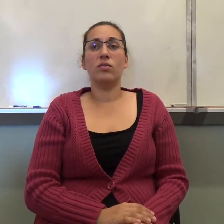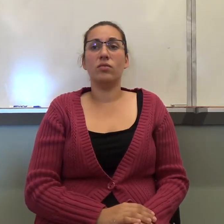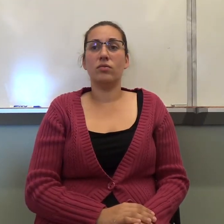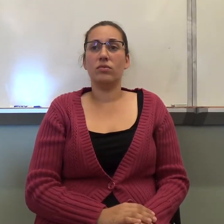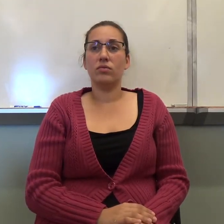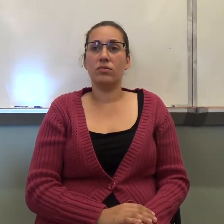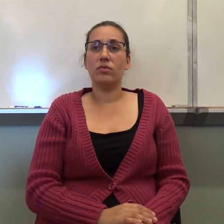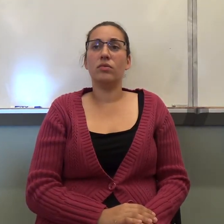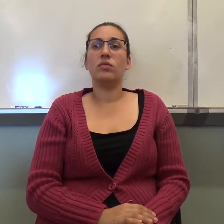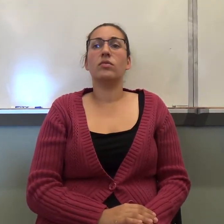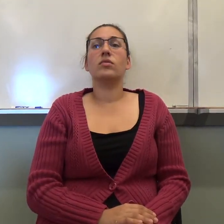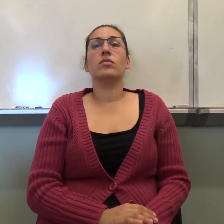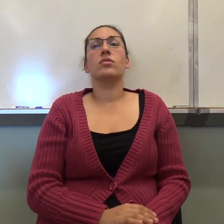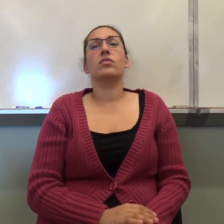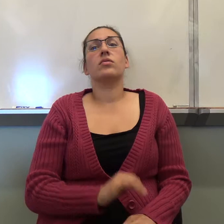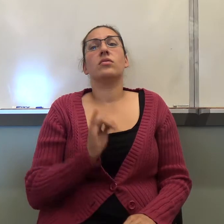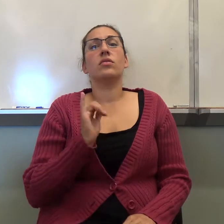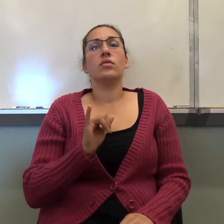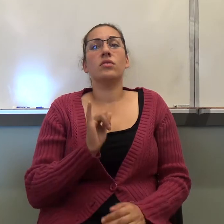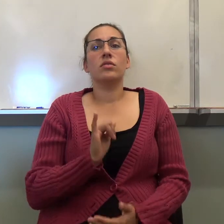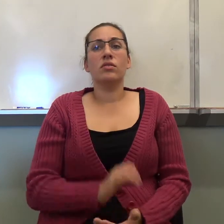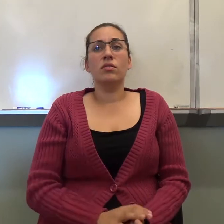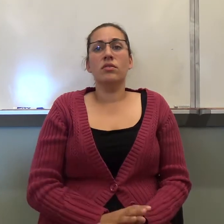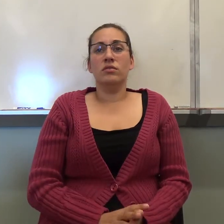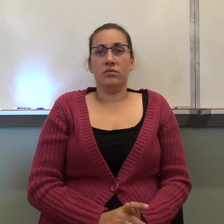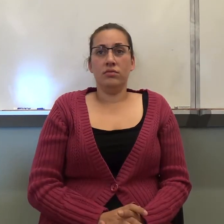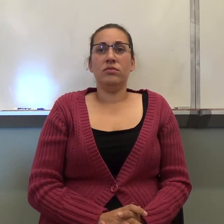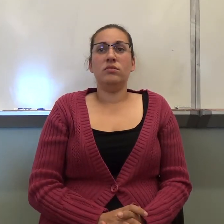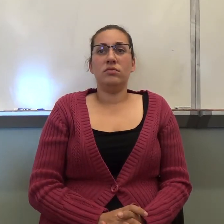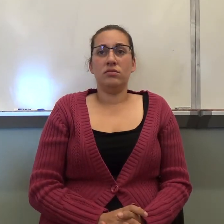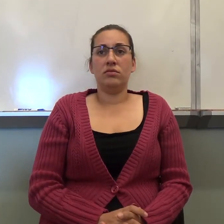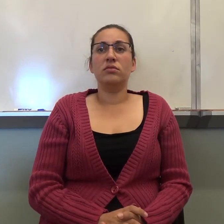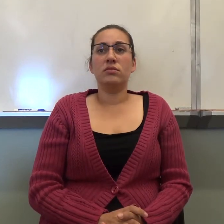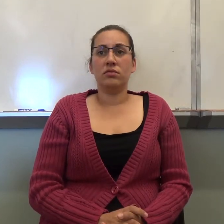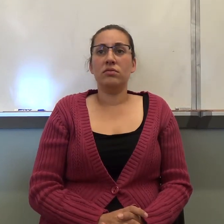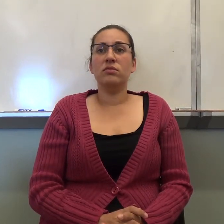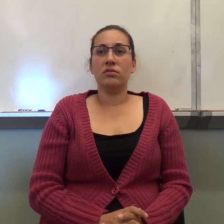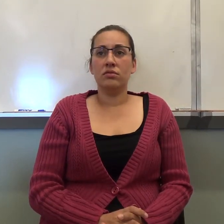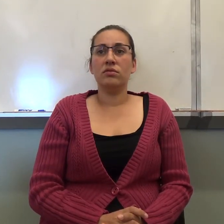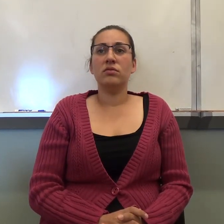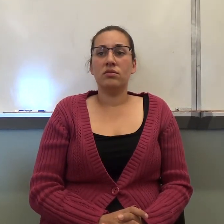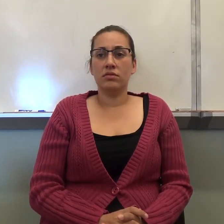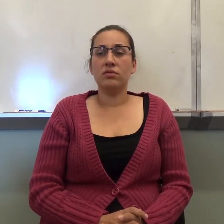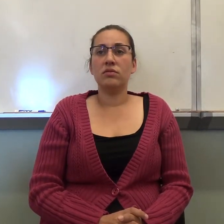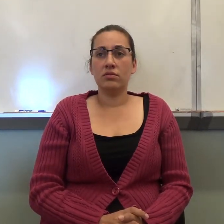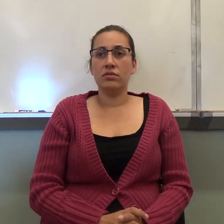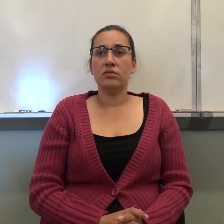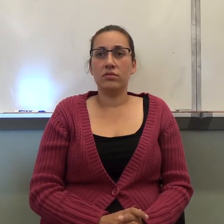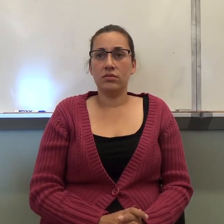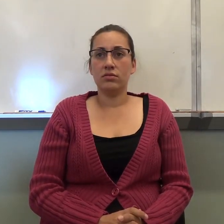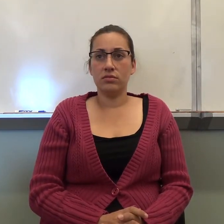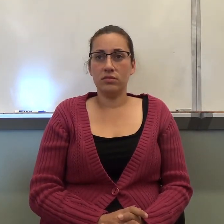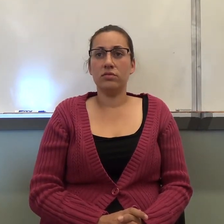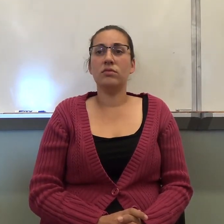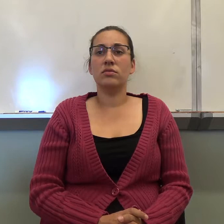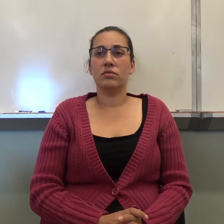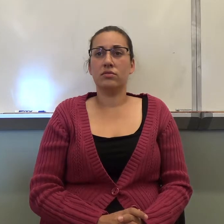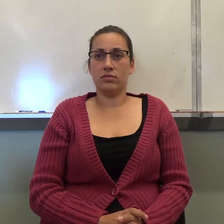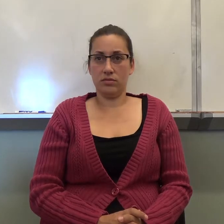Okay. One term is called 2 times x, the other one's called 5. This one is known as a constant term.